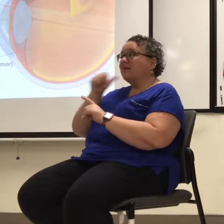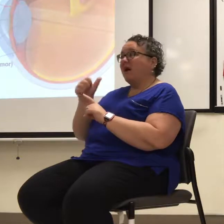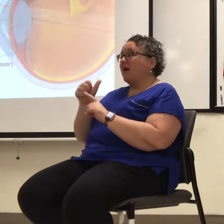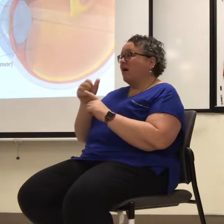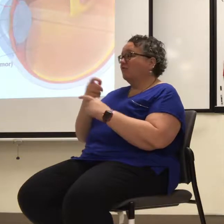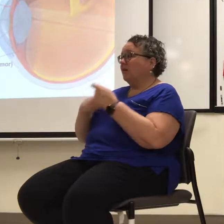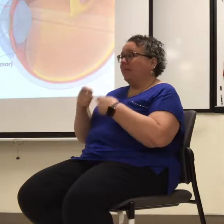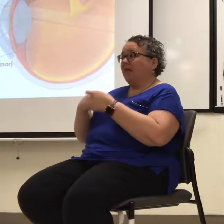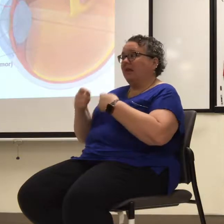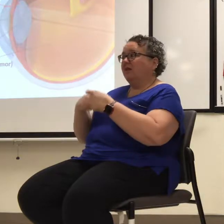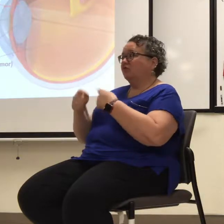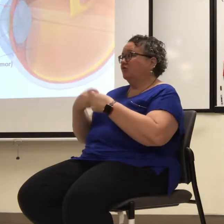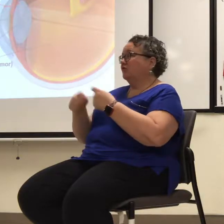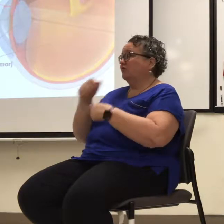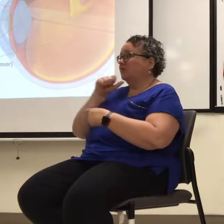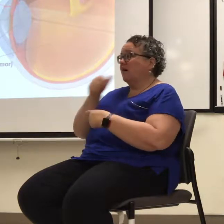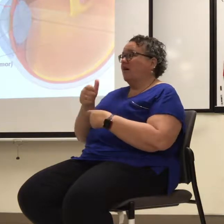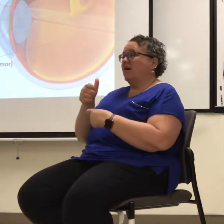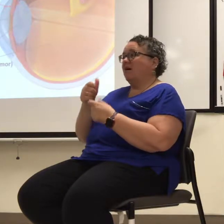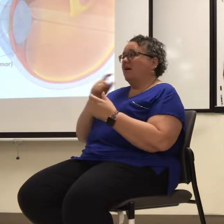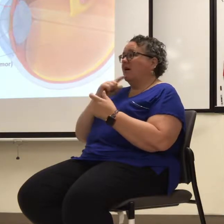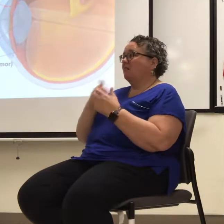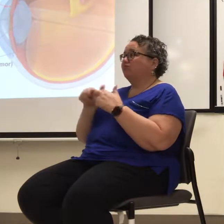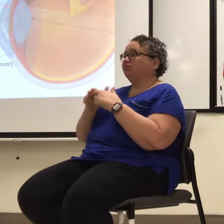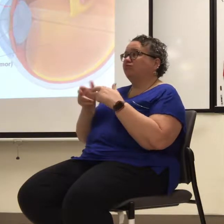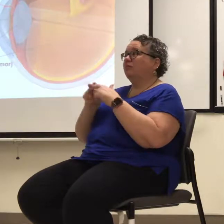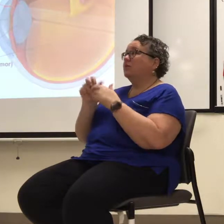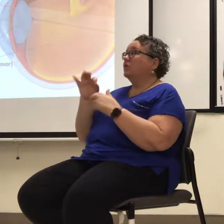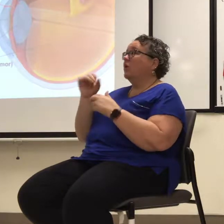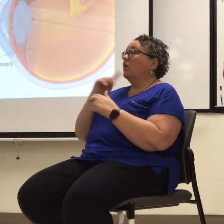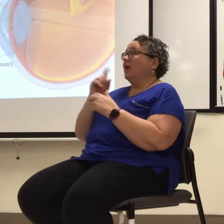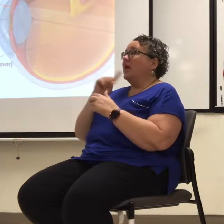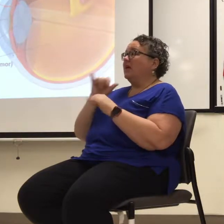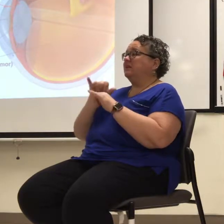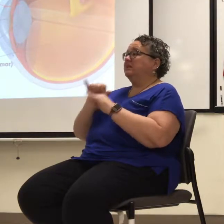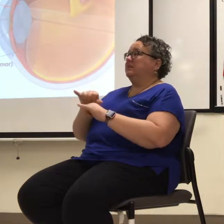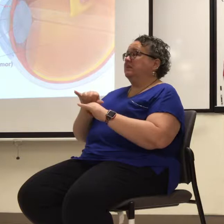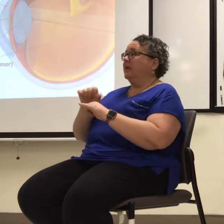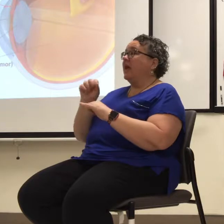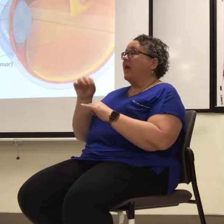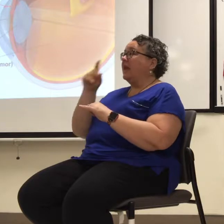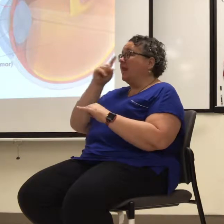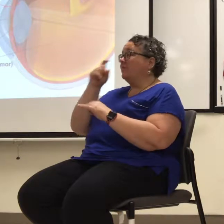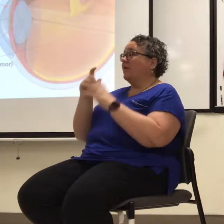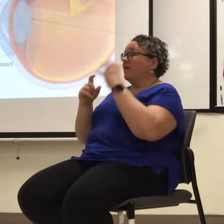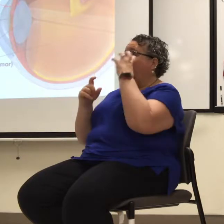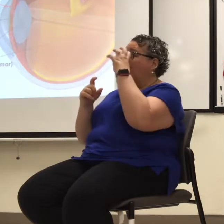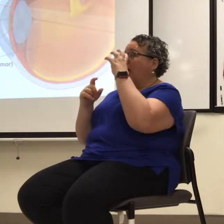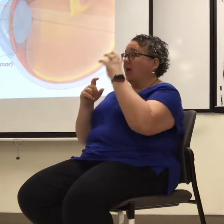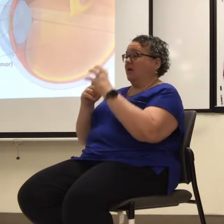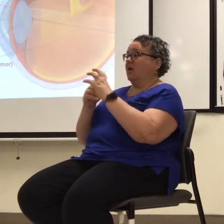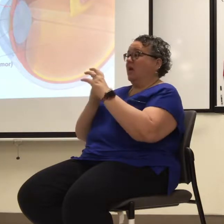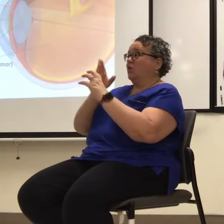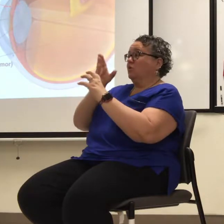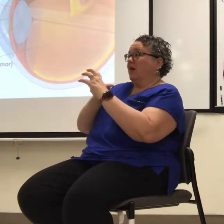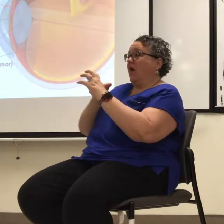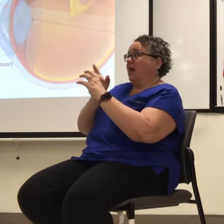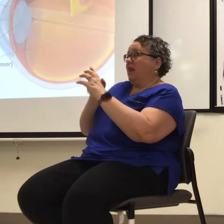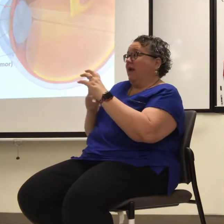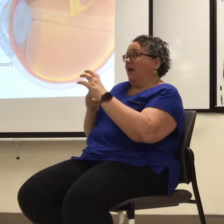stagnant. And when you cut your eyeball in half, you should see a plop of jelly in